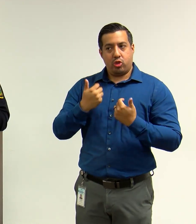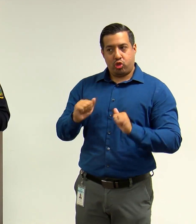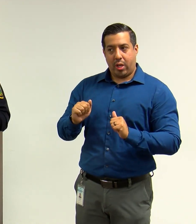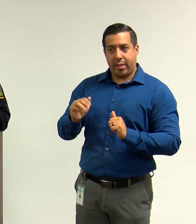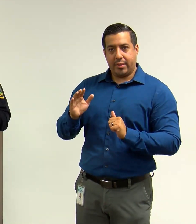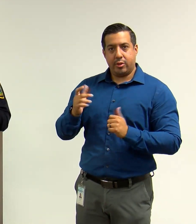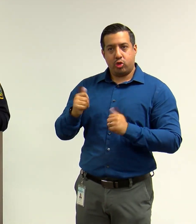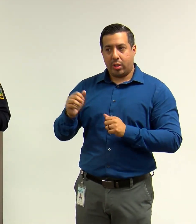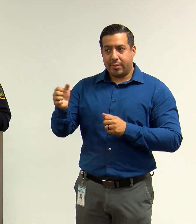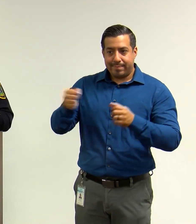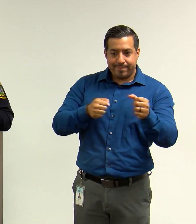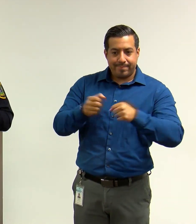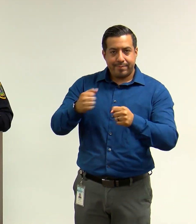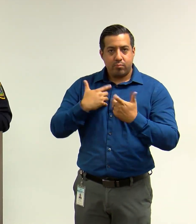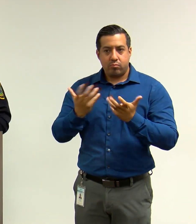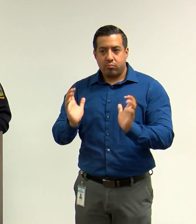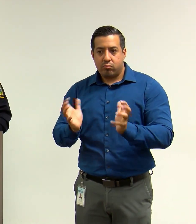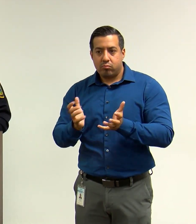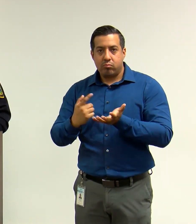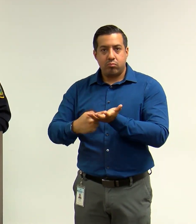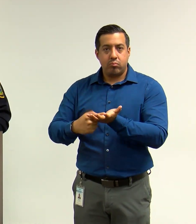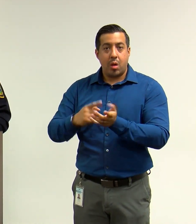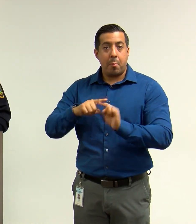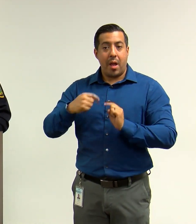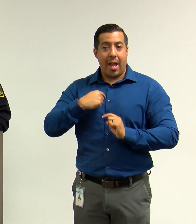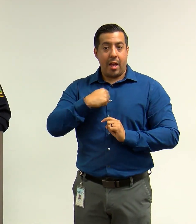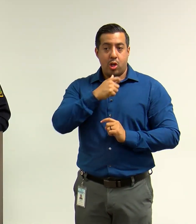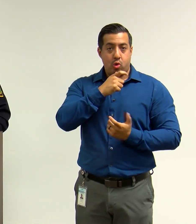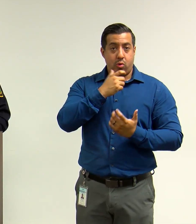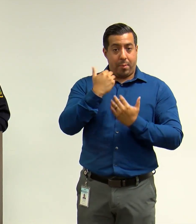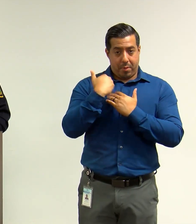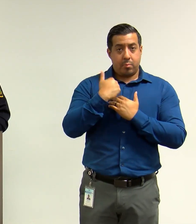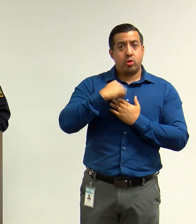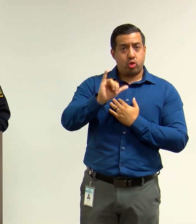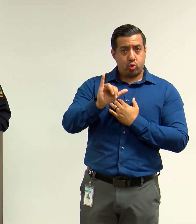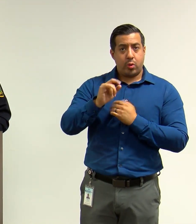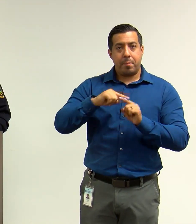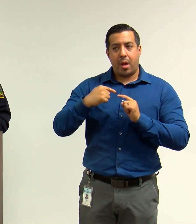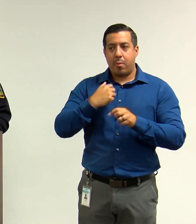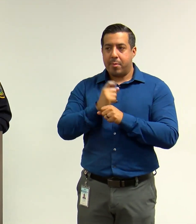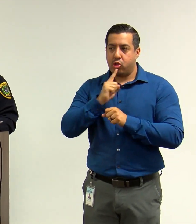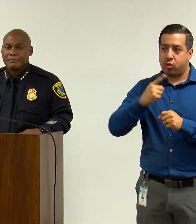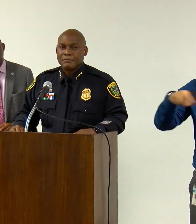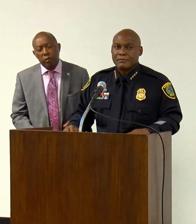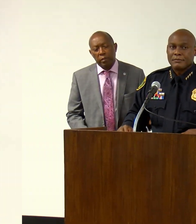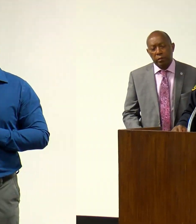grab everybody and work together. First, I'm going to hold myself accountable, but everybody else in this picture.